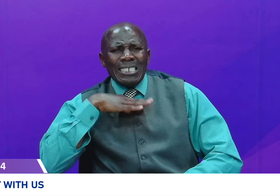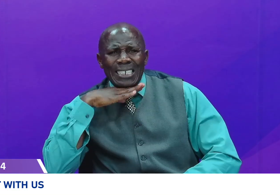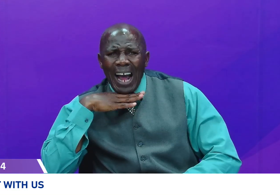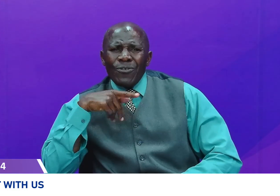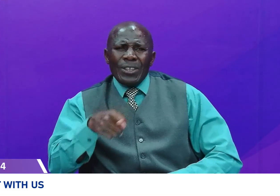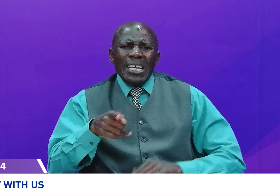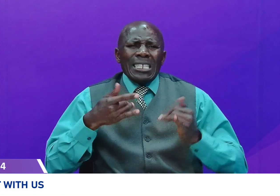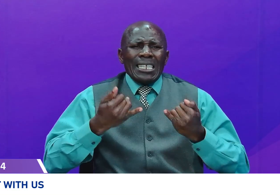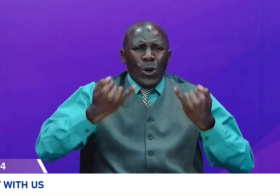Law Courts.